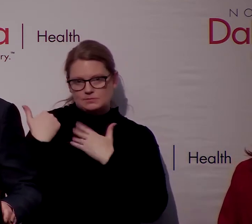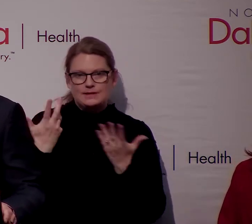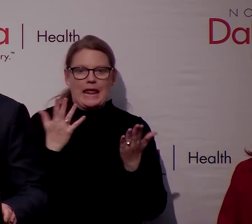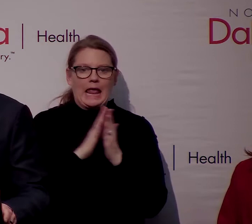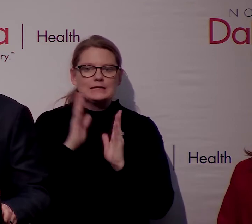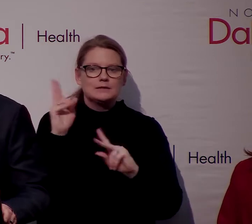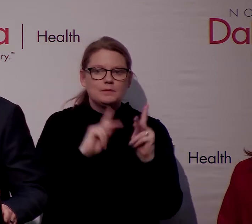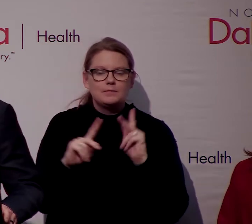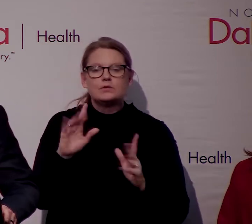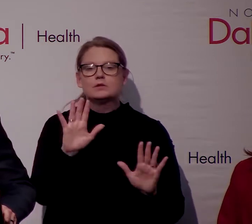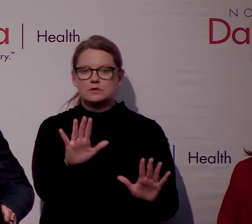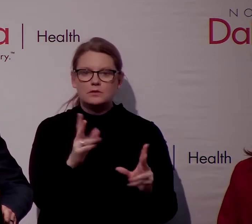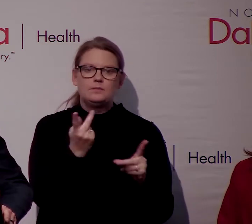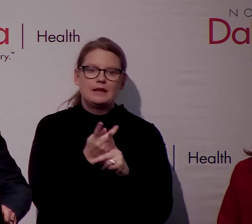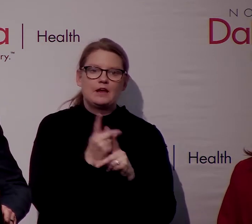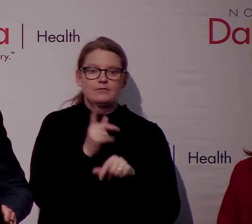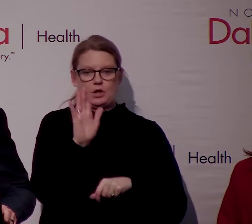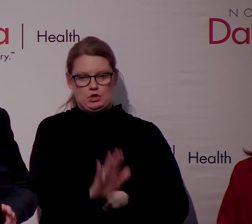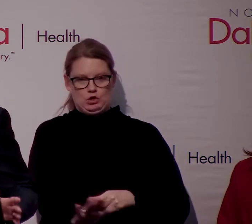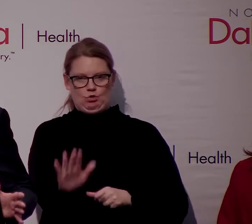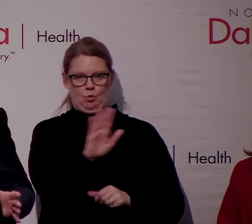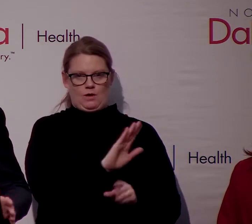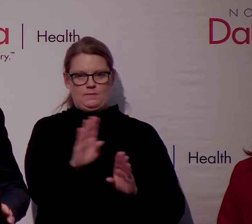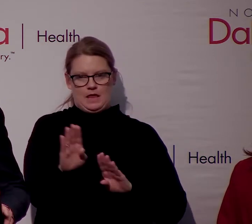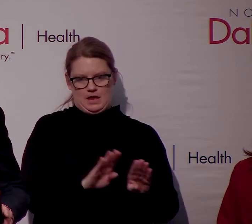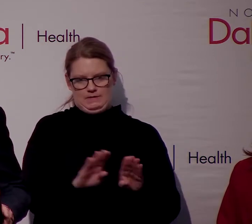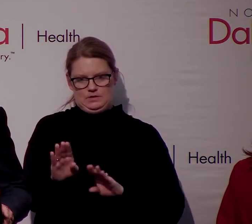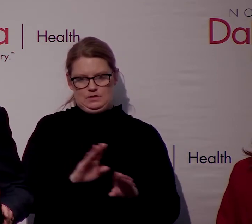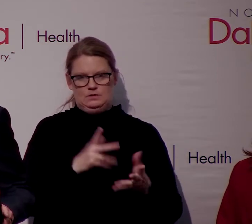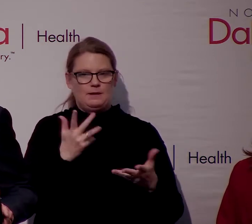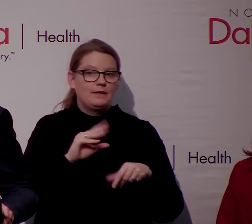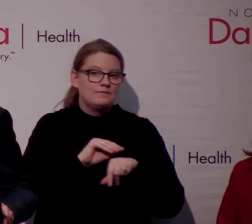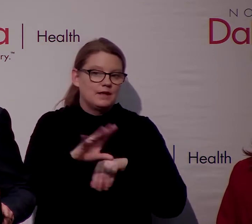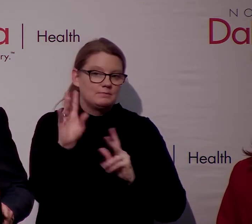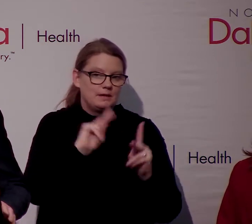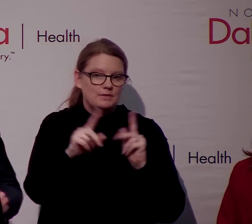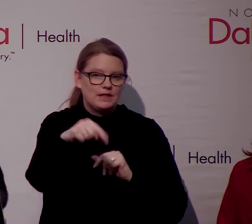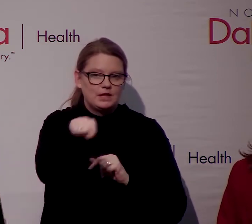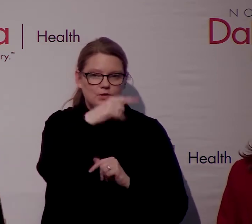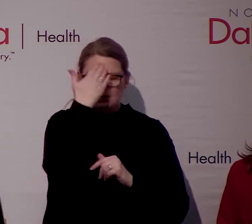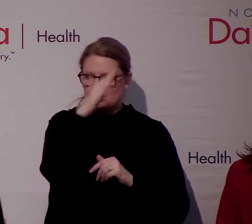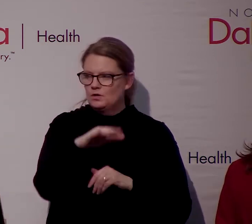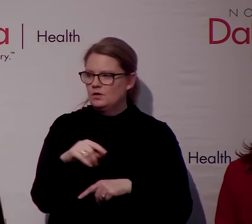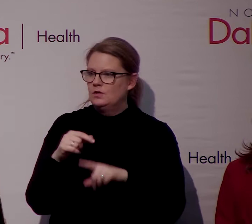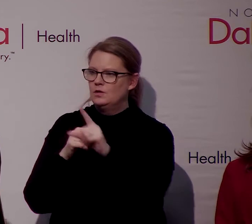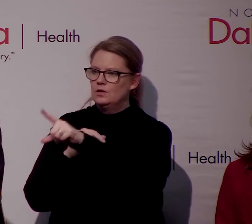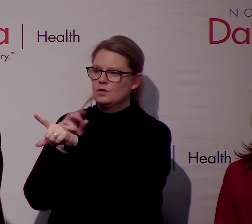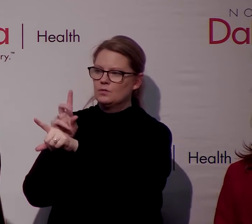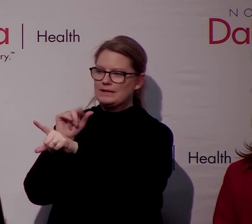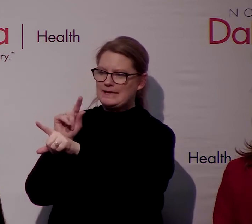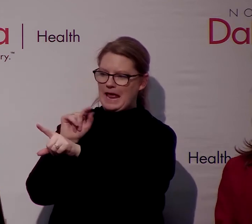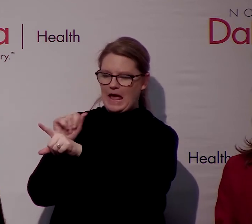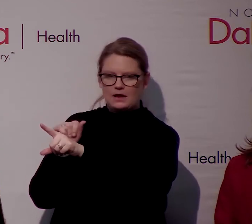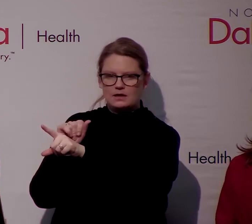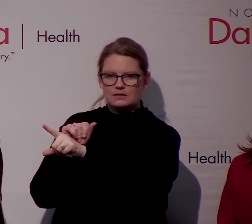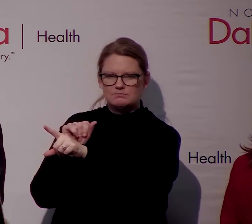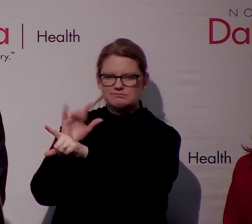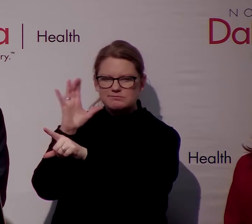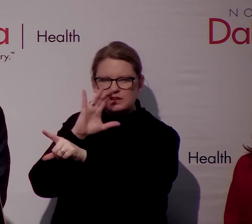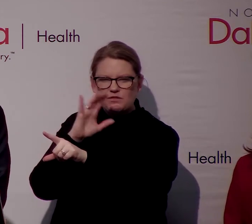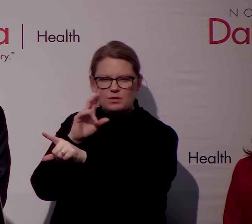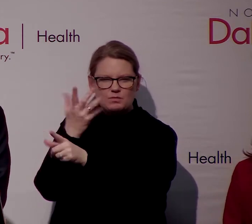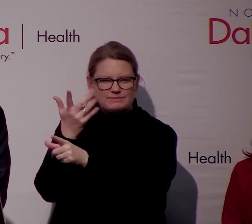to be really thoughtful about their actions, because they may affect people they don't even know. What kind of data are you looking for today that you weren't looking for on